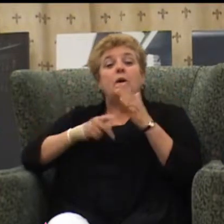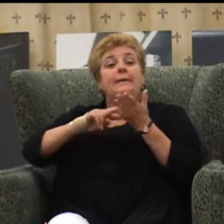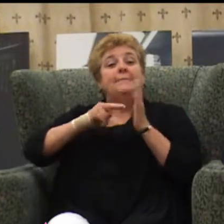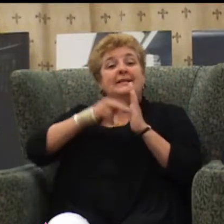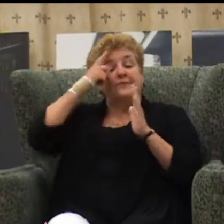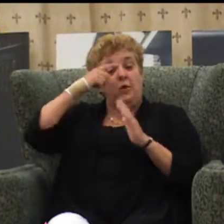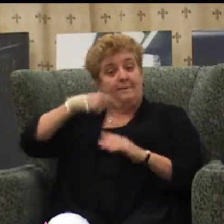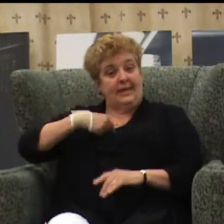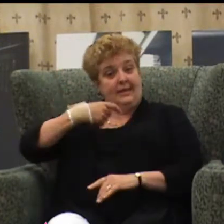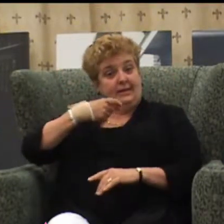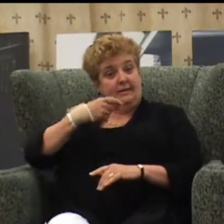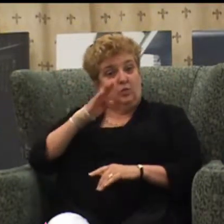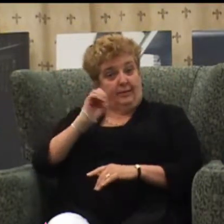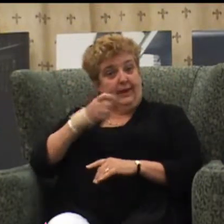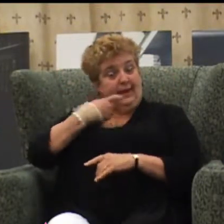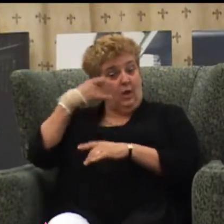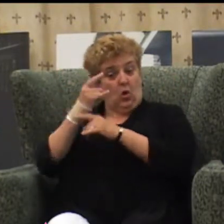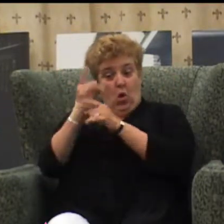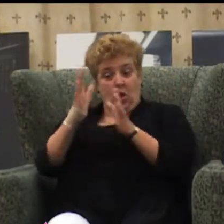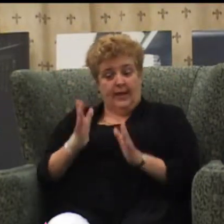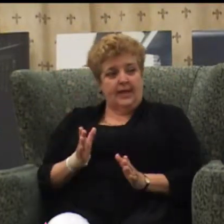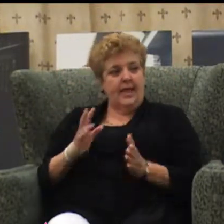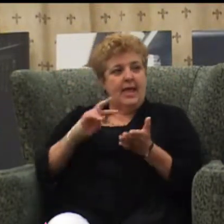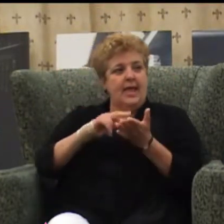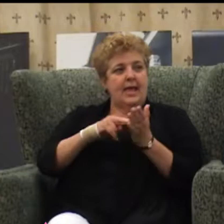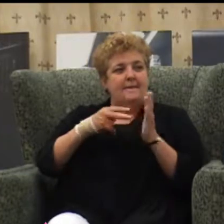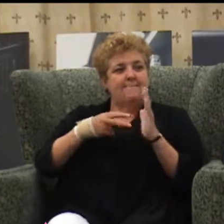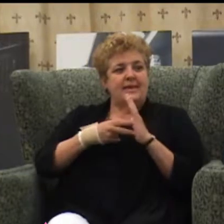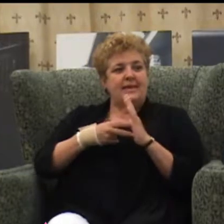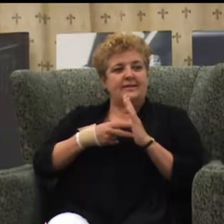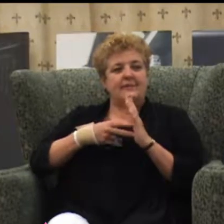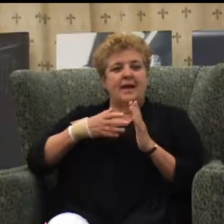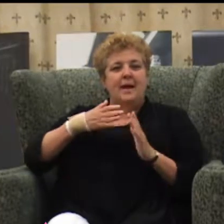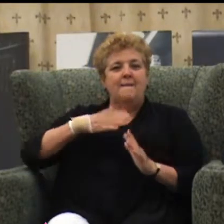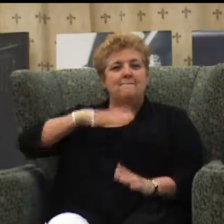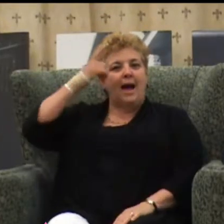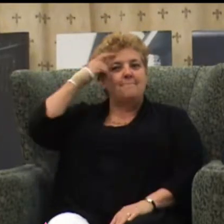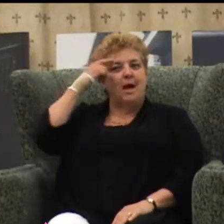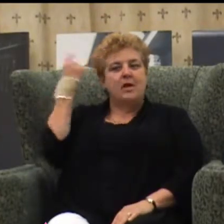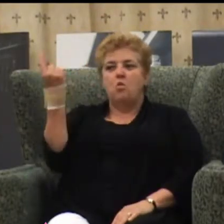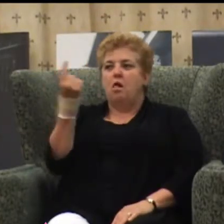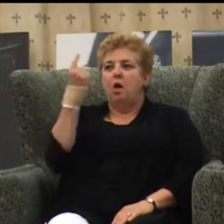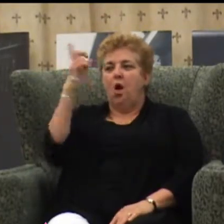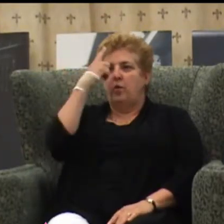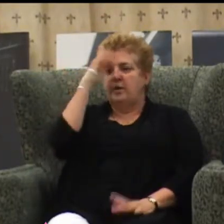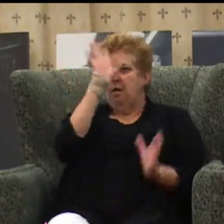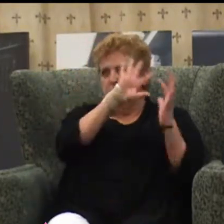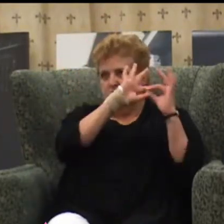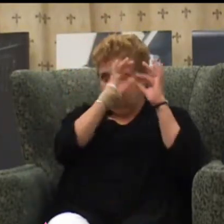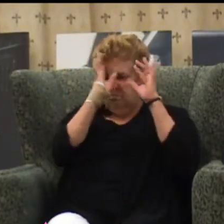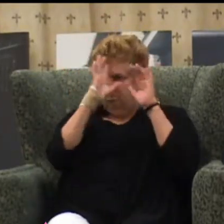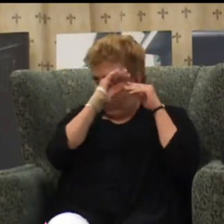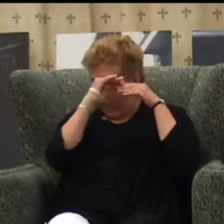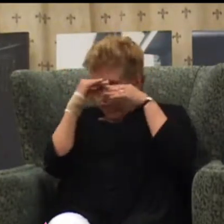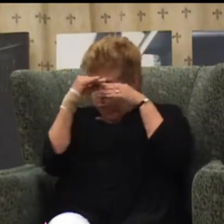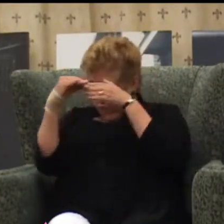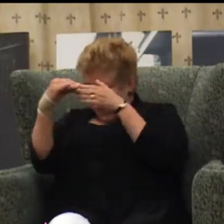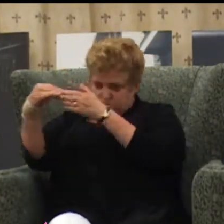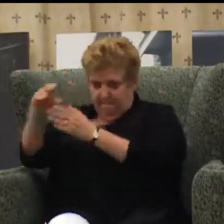a mind that somehow always takes me back to alcohol. A mind that always leads me back to a drink.